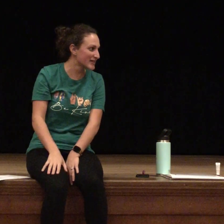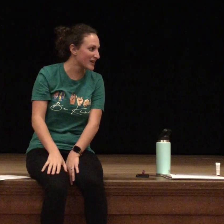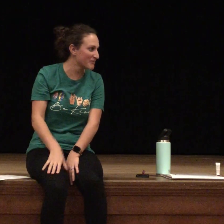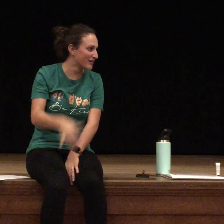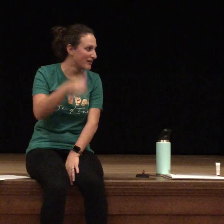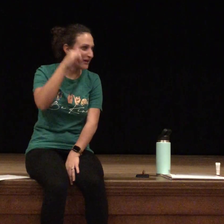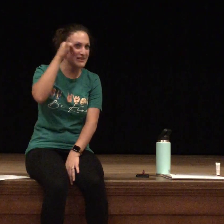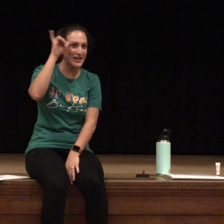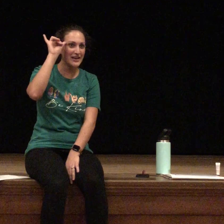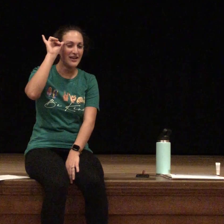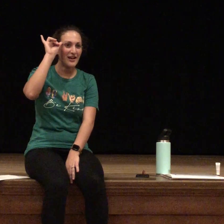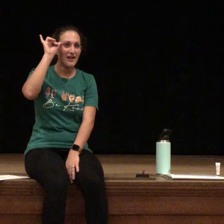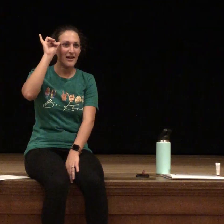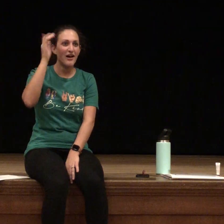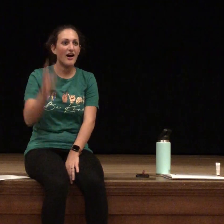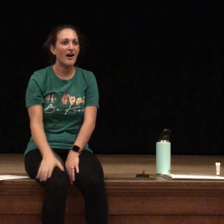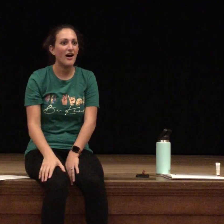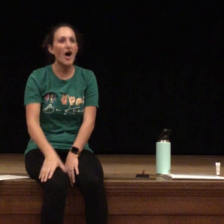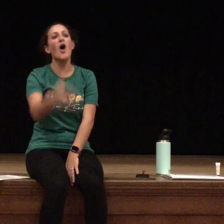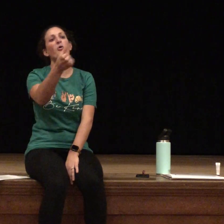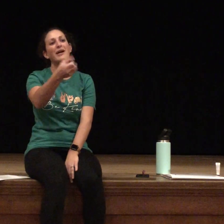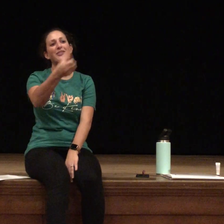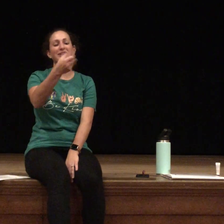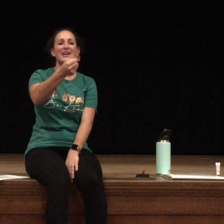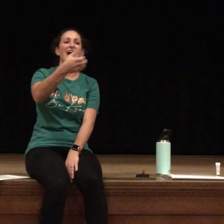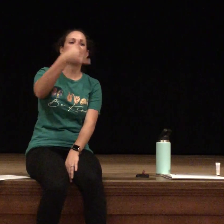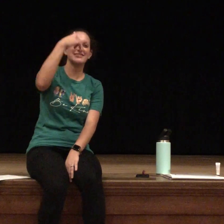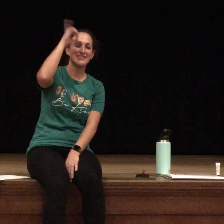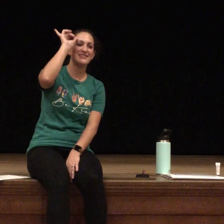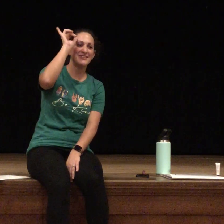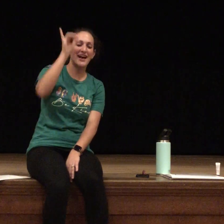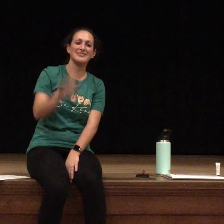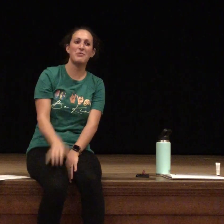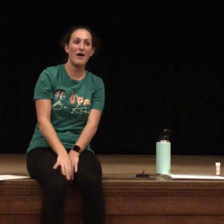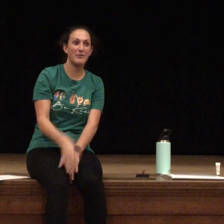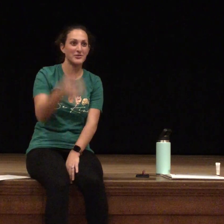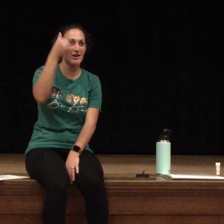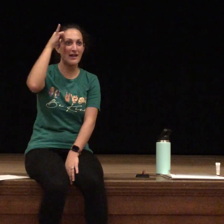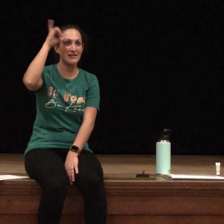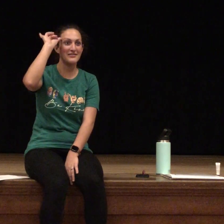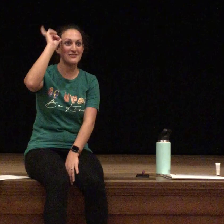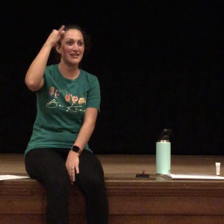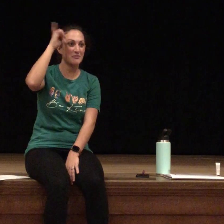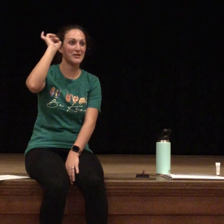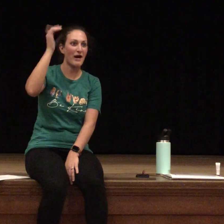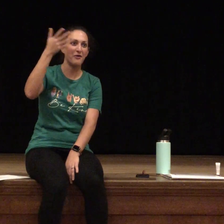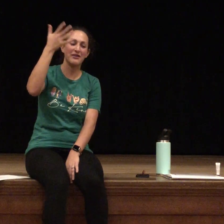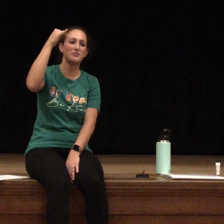time? yeah. I did? Milk. Oh, milk. Orange, Yes. orange juice. Yes. Wow. I'm so sorry. I was like, wow, that's